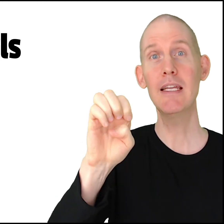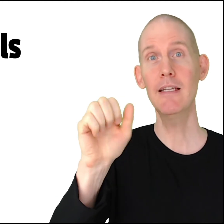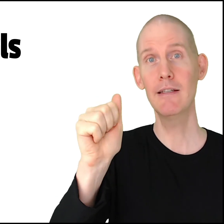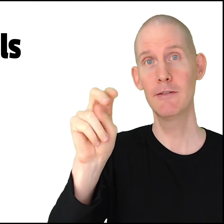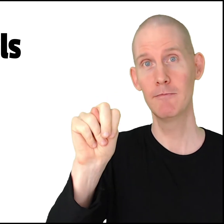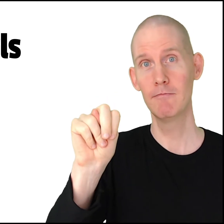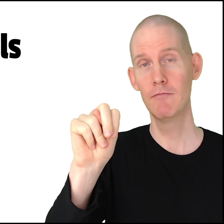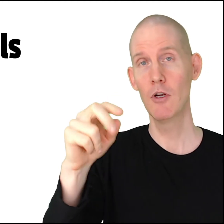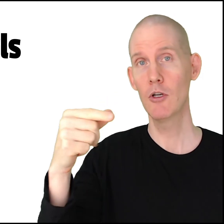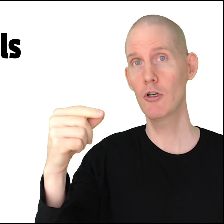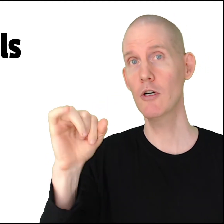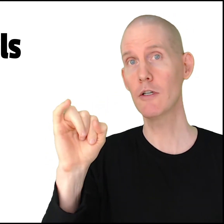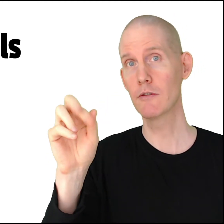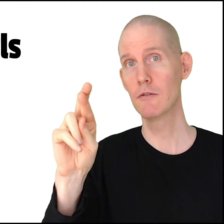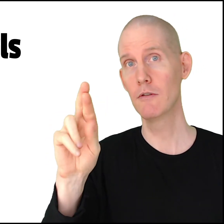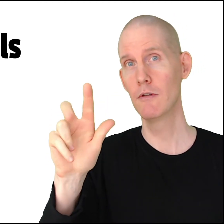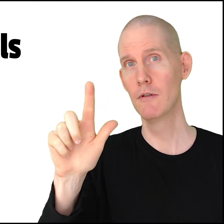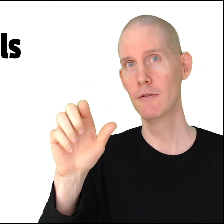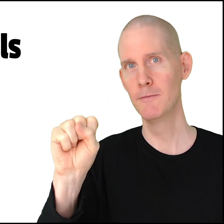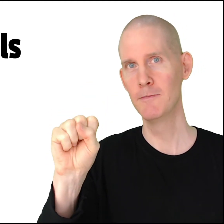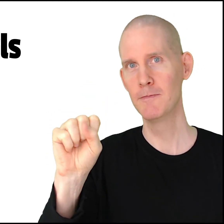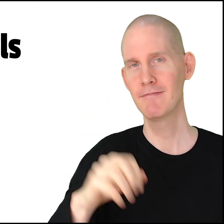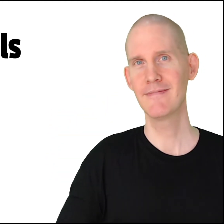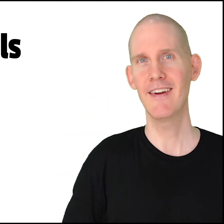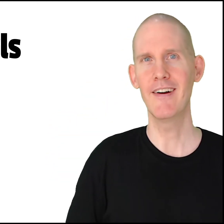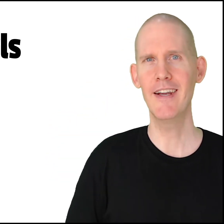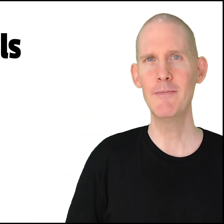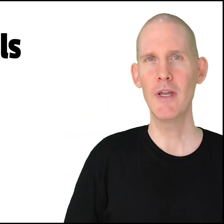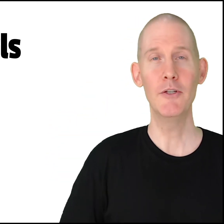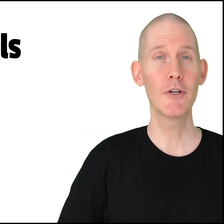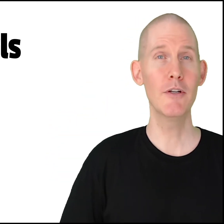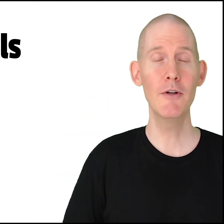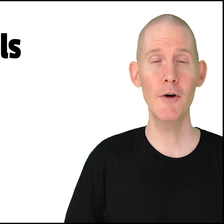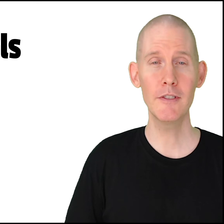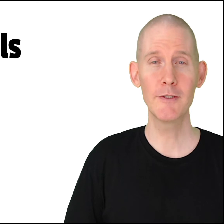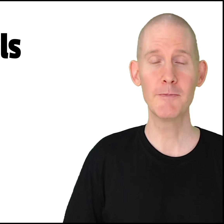Mean girls. All right, and you're going to notice